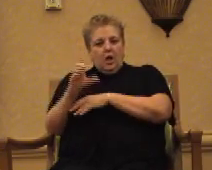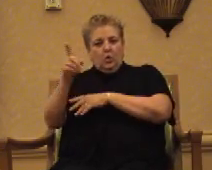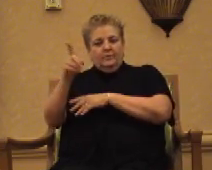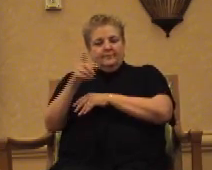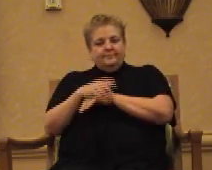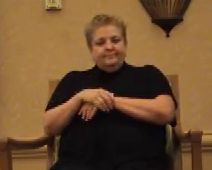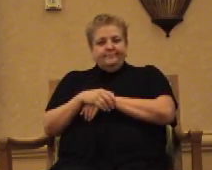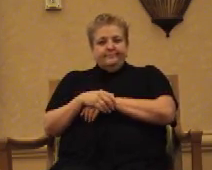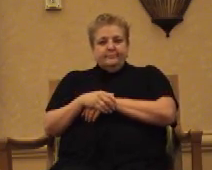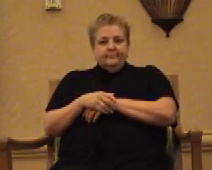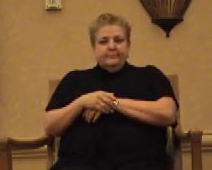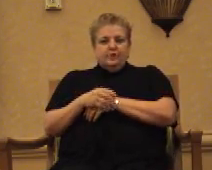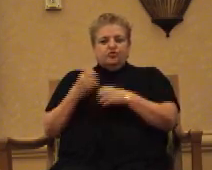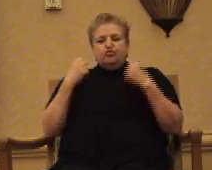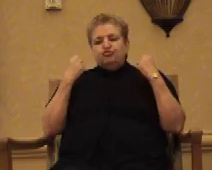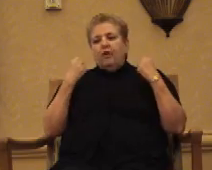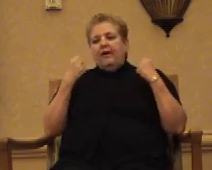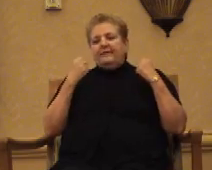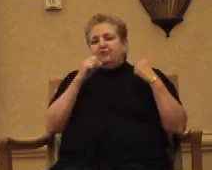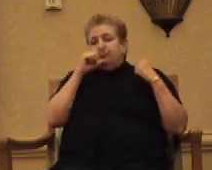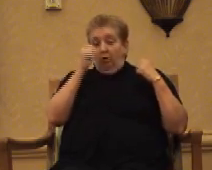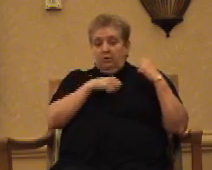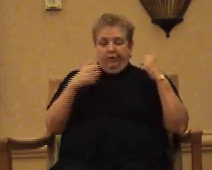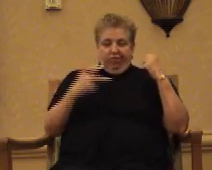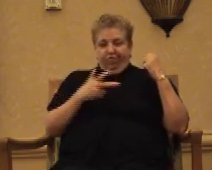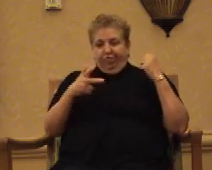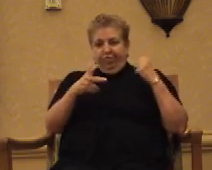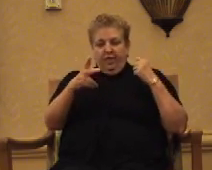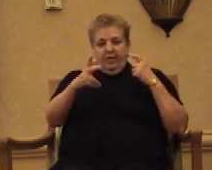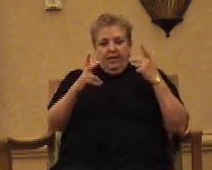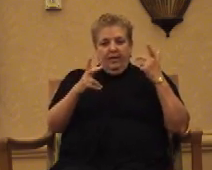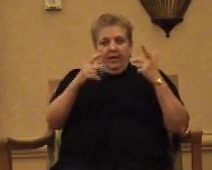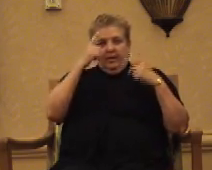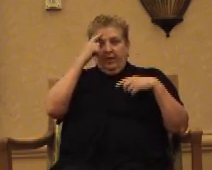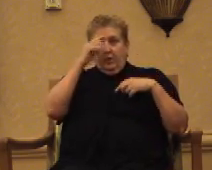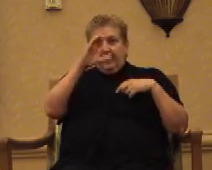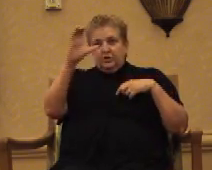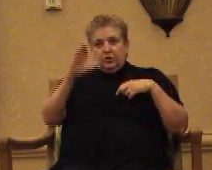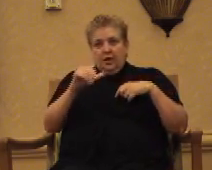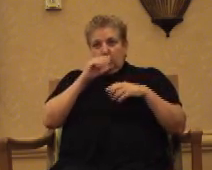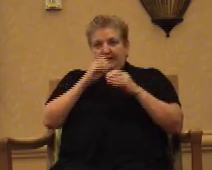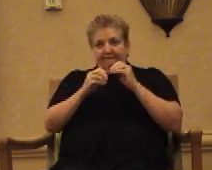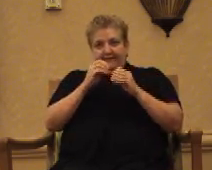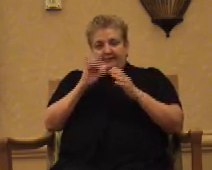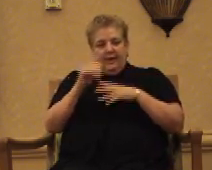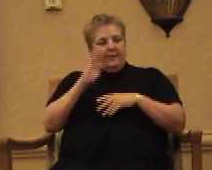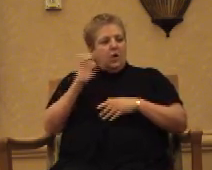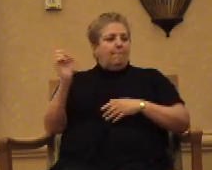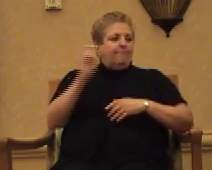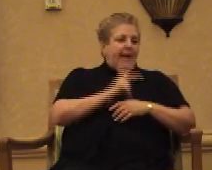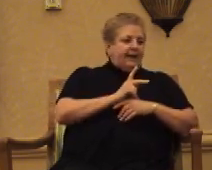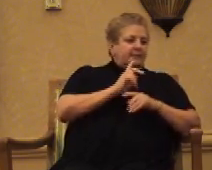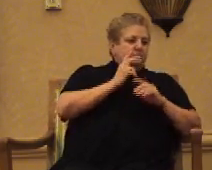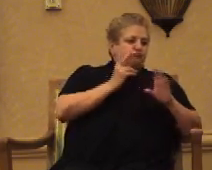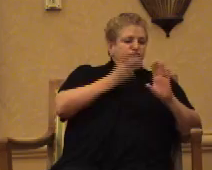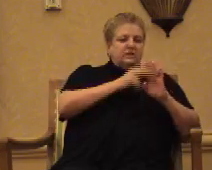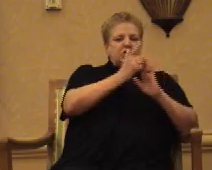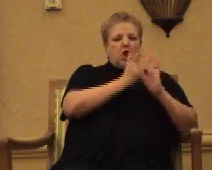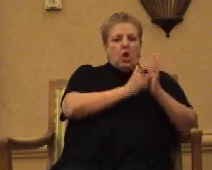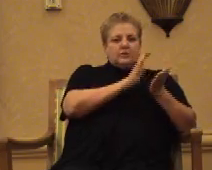drunk driving, and thought Chicago didn't fix it. I'm going to go back to law school and finish up law school. And day of my drunk